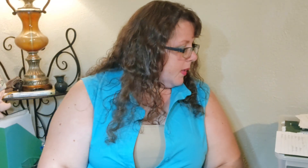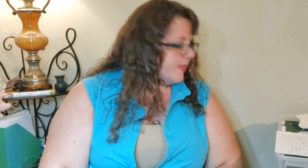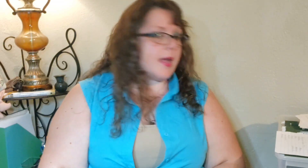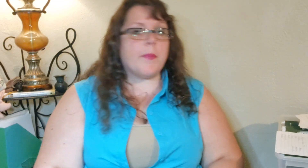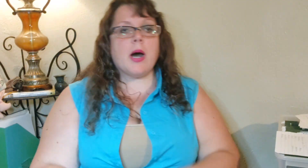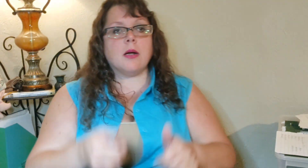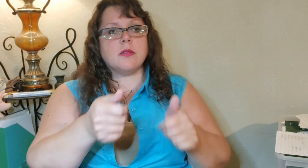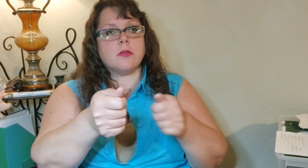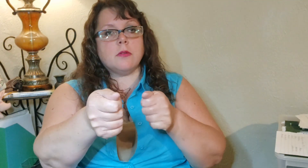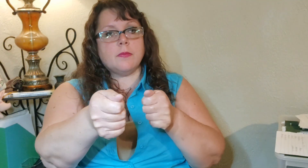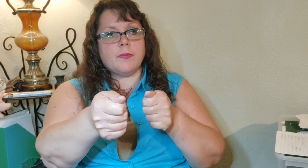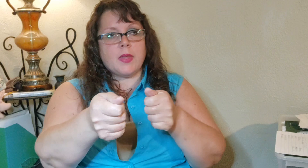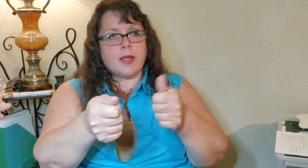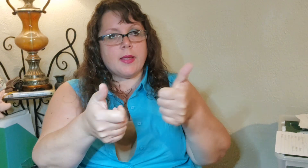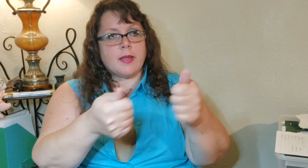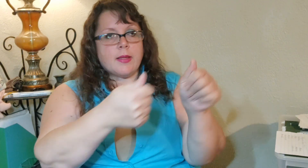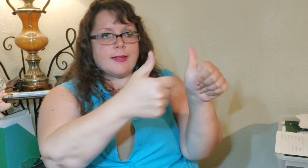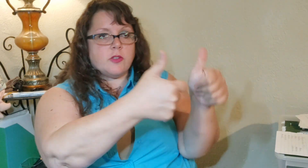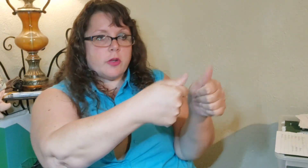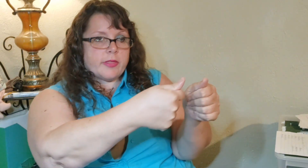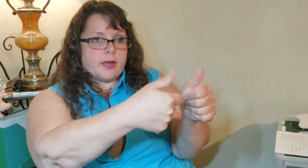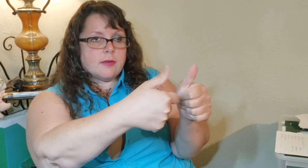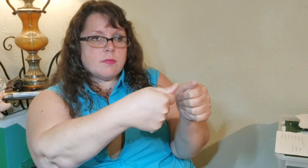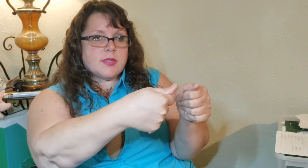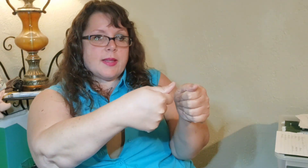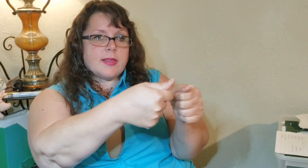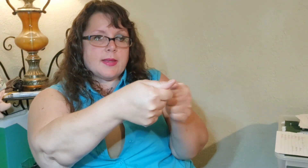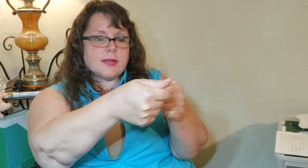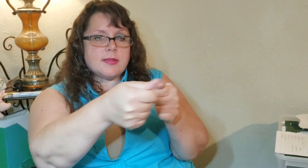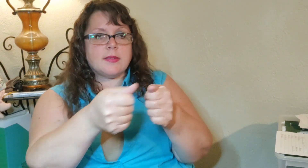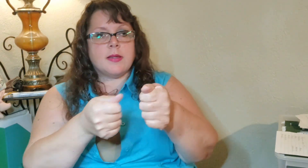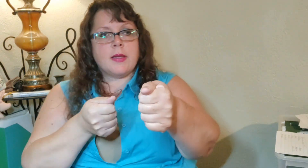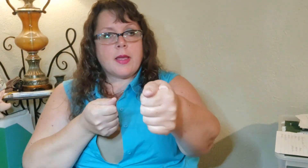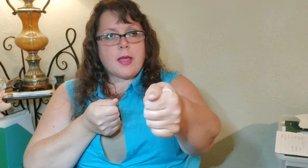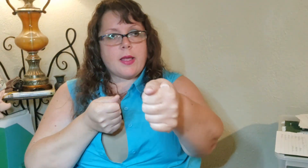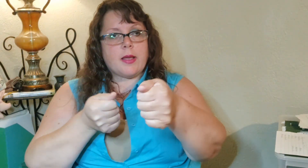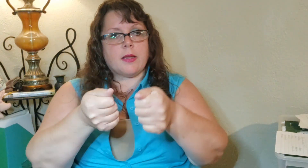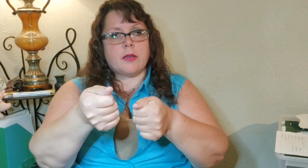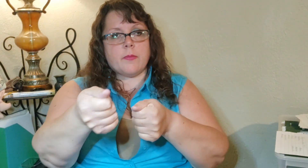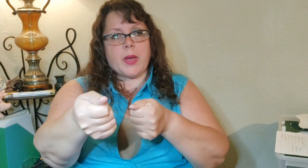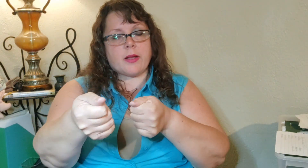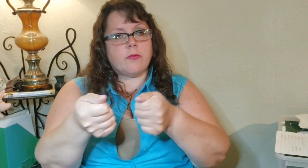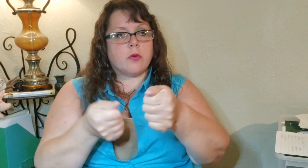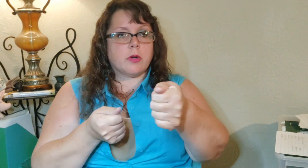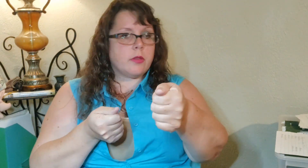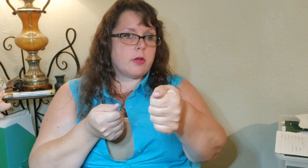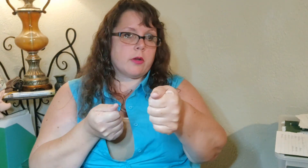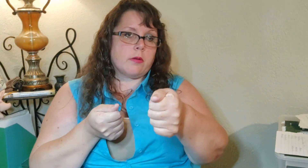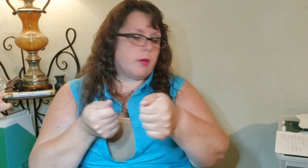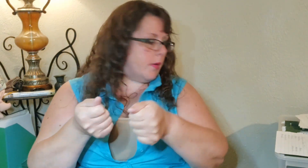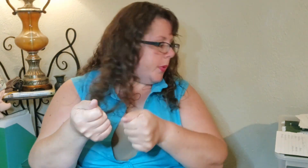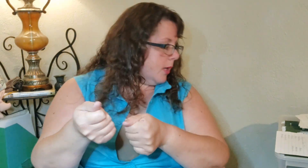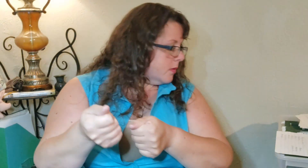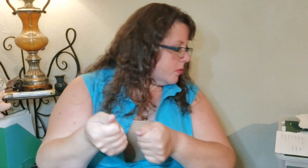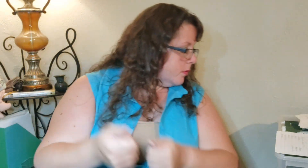Let's see, apostle, it's your thumbs like this, and back and forth, your apostle.